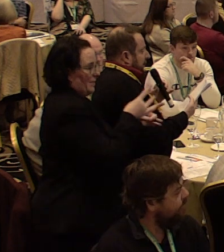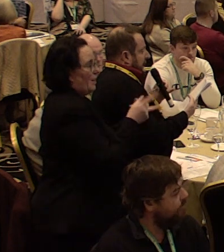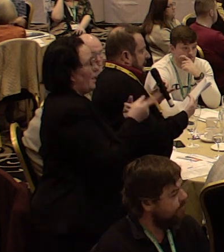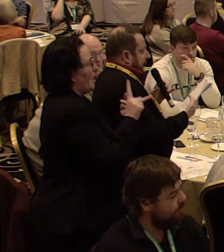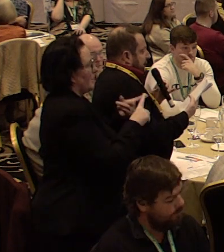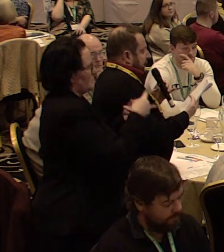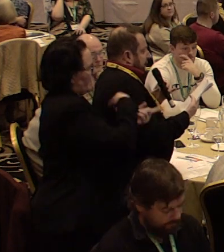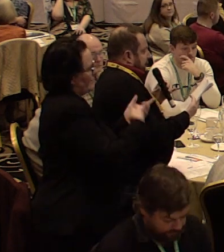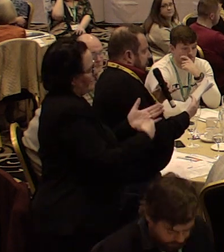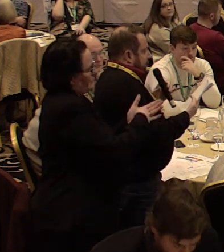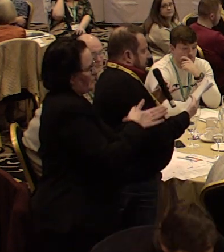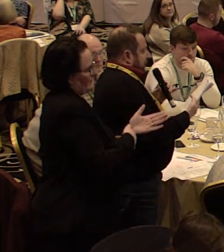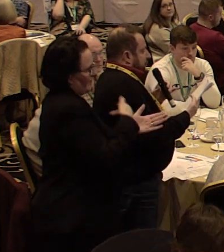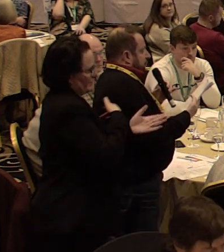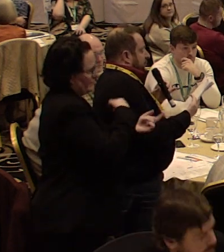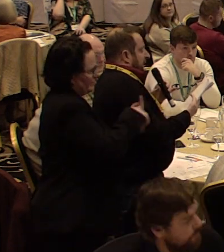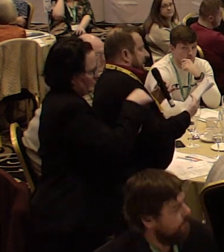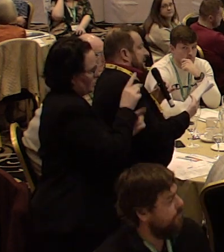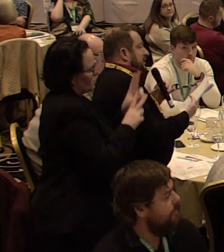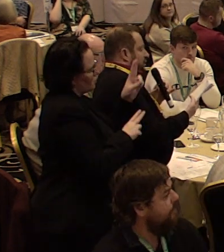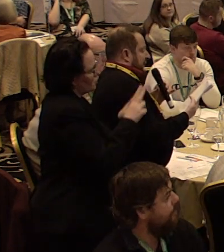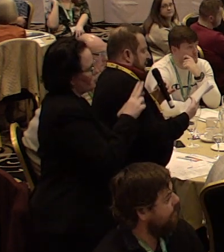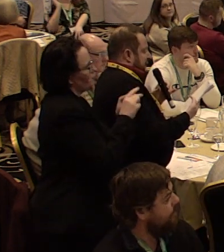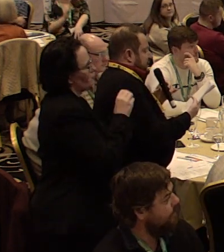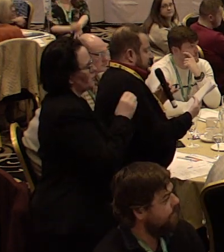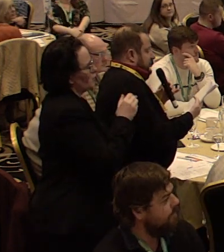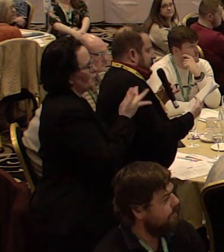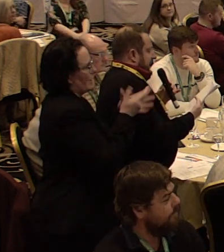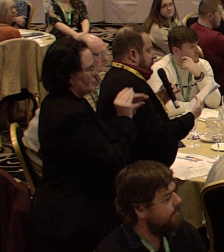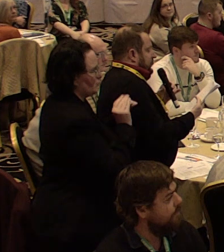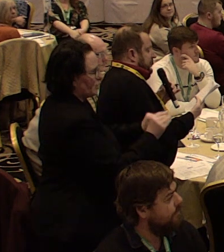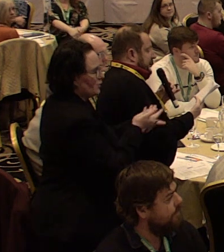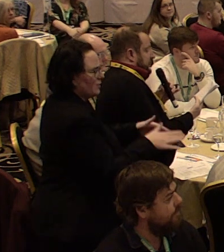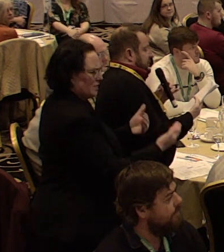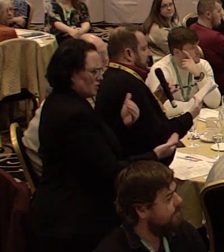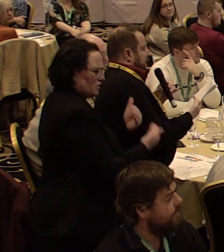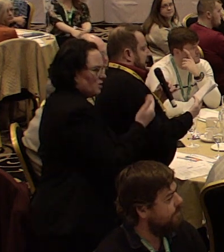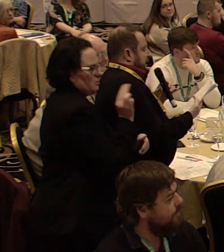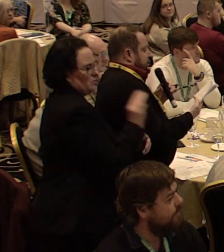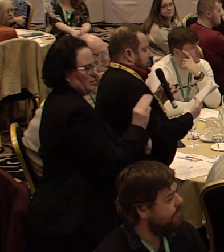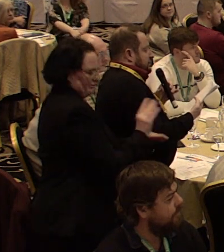Furthermore, they considered that we should be trying to educate children as young as possible